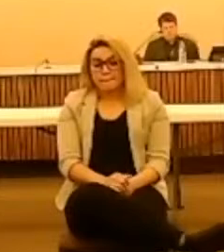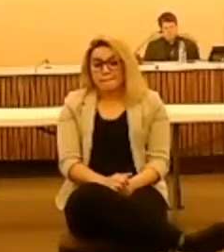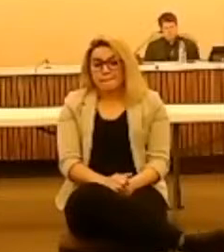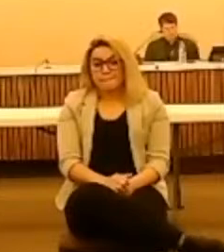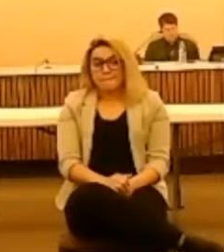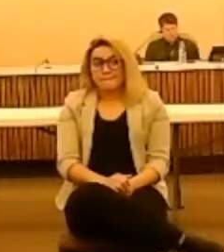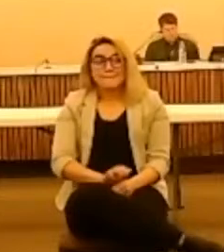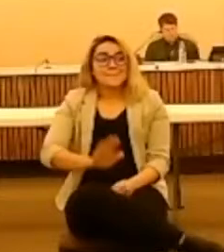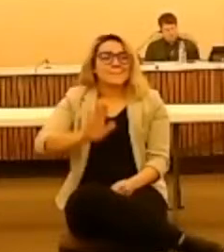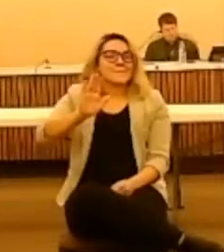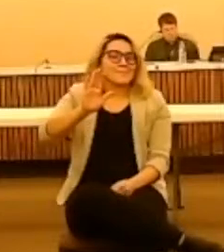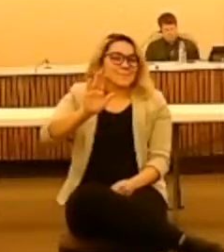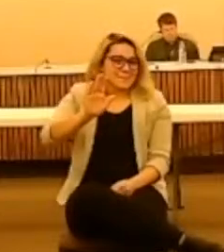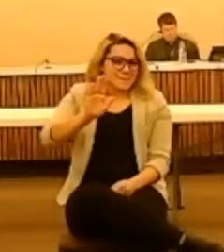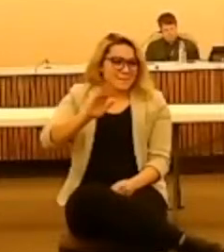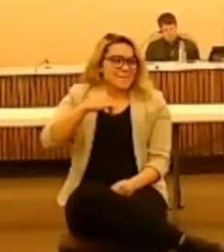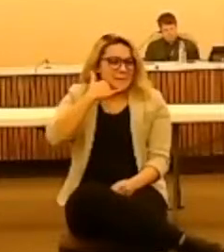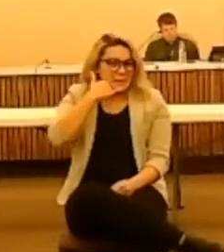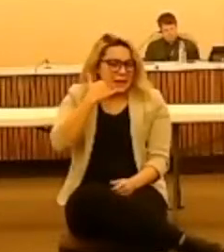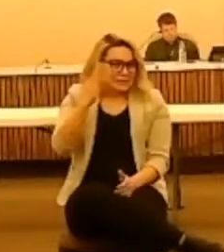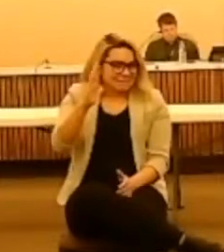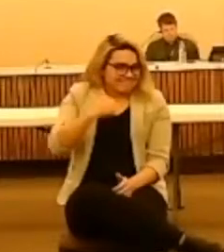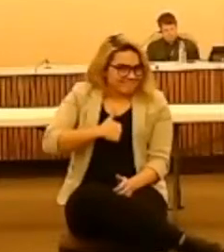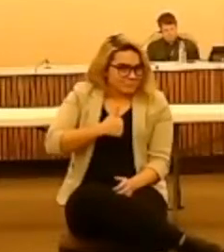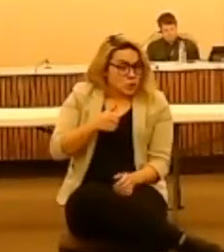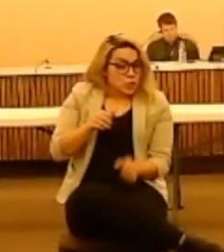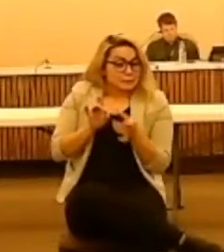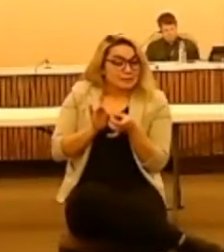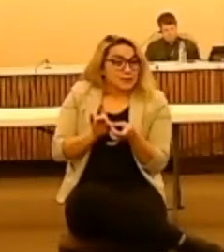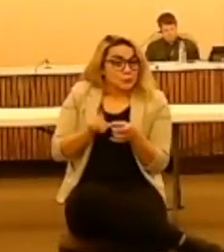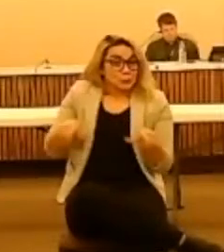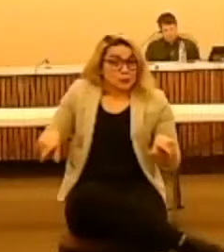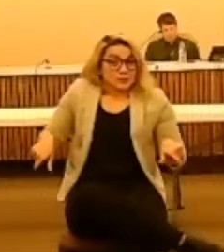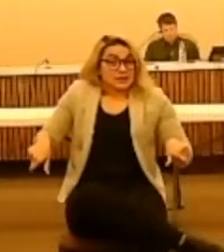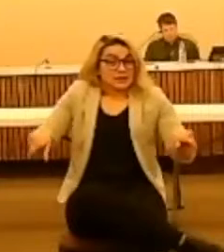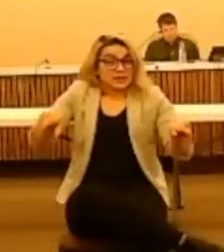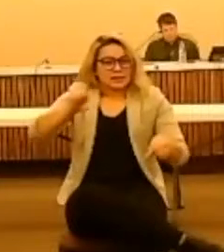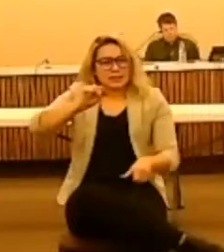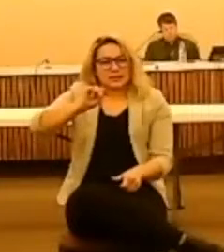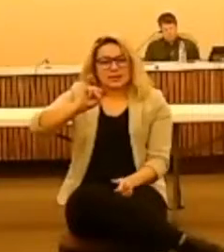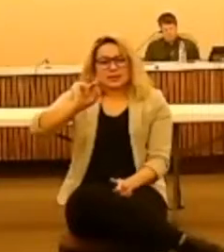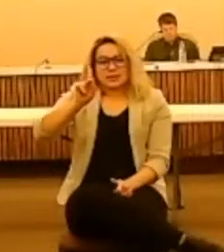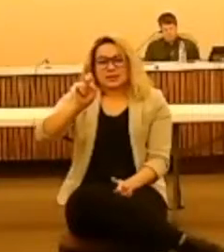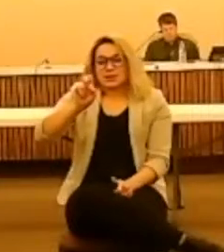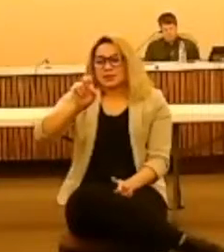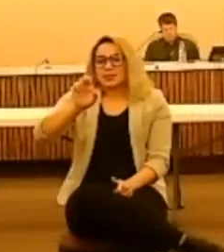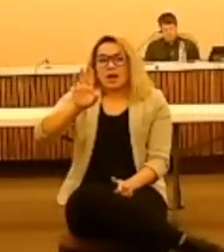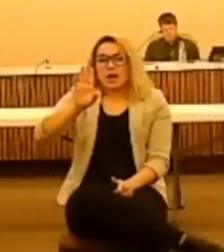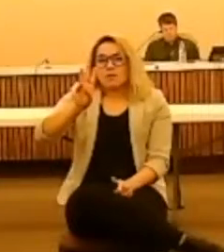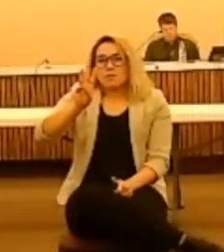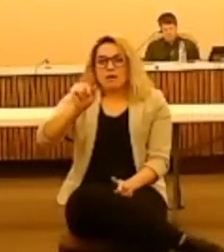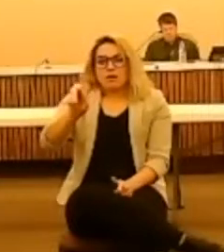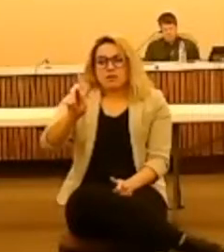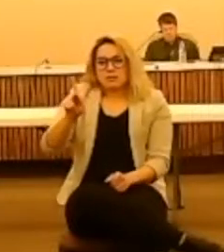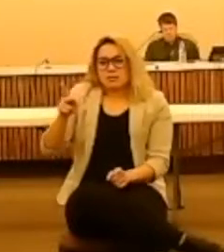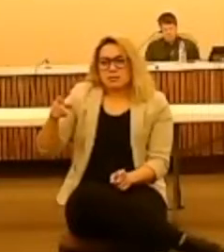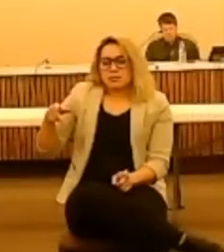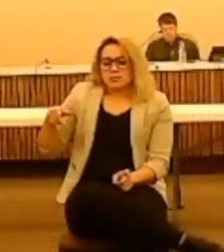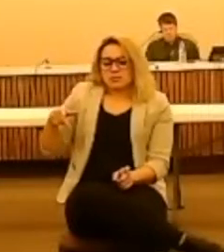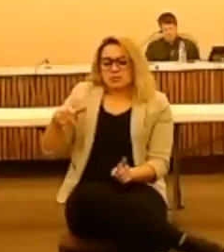Sorry, regarding the sidewalk, there's a sidewalk that's partially down West Henrietta Scottsville Road.